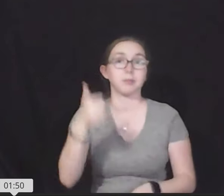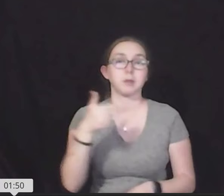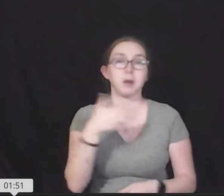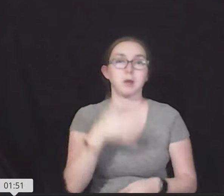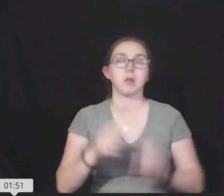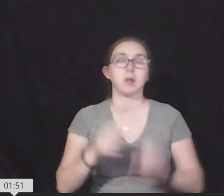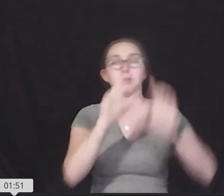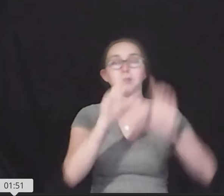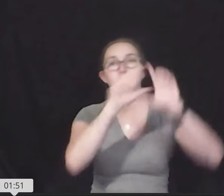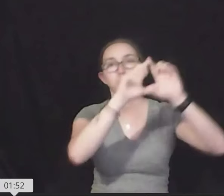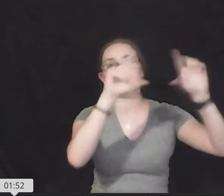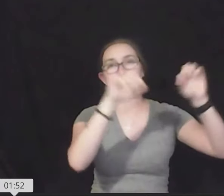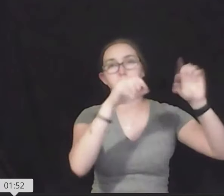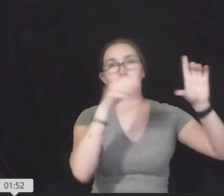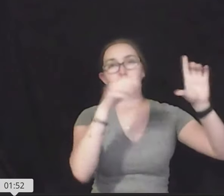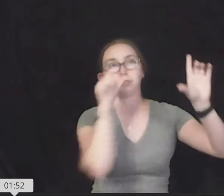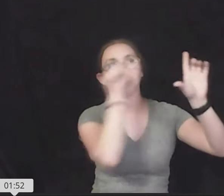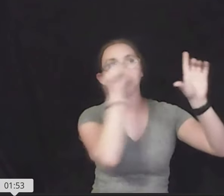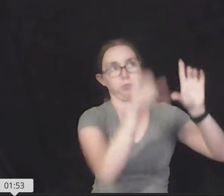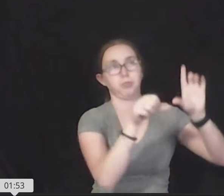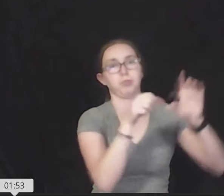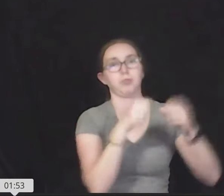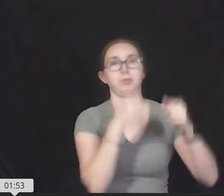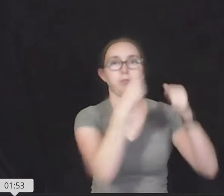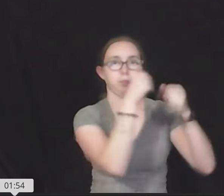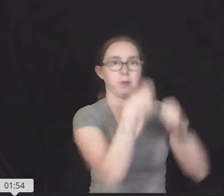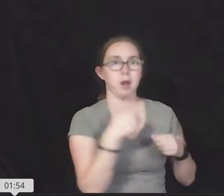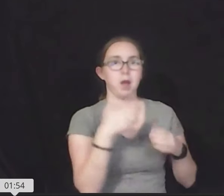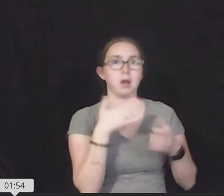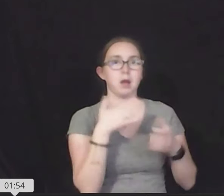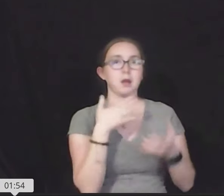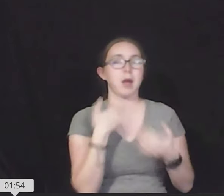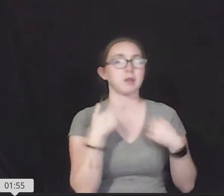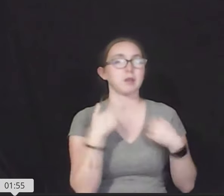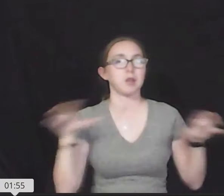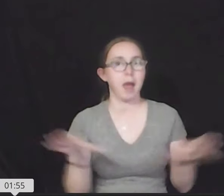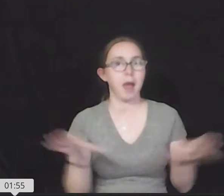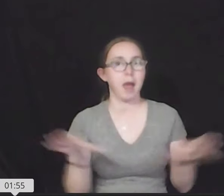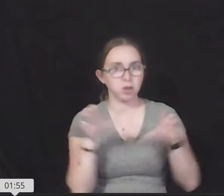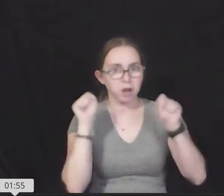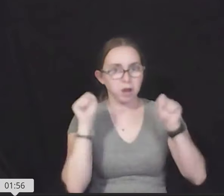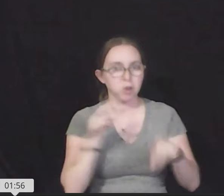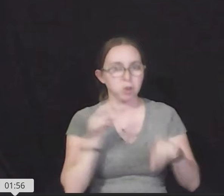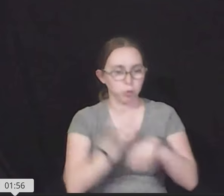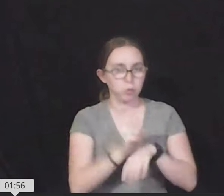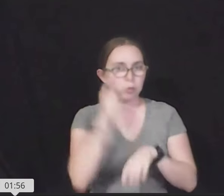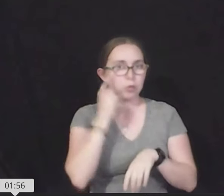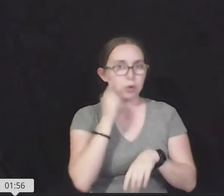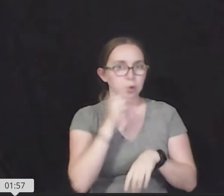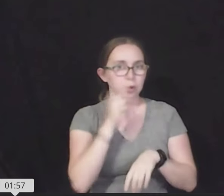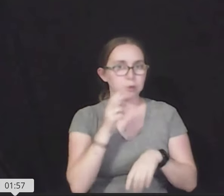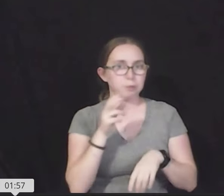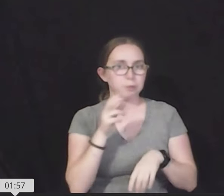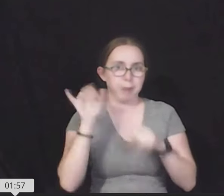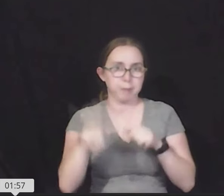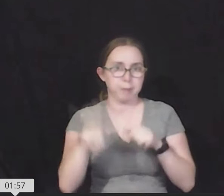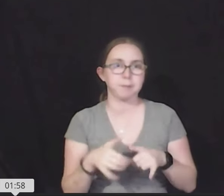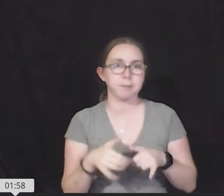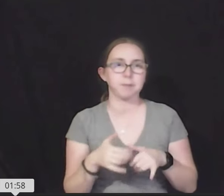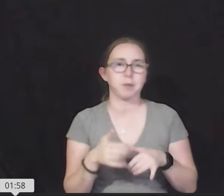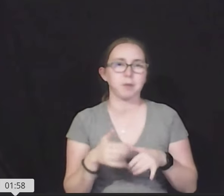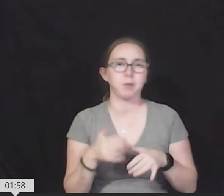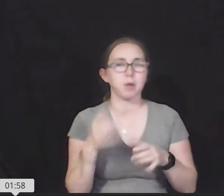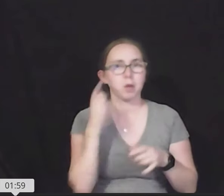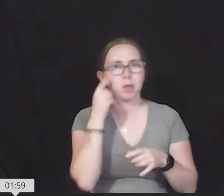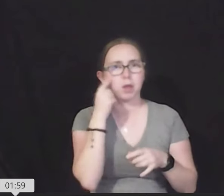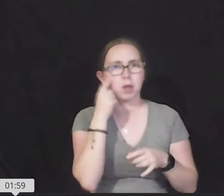here. Underground, beneath the surface of the earth. Who has an action that we could use for underground? Bella, what action are you thinking?